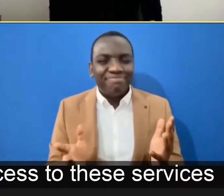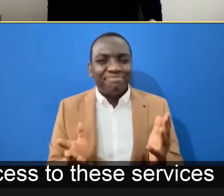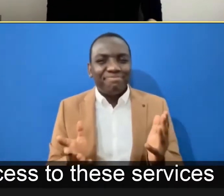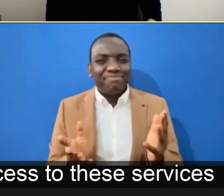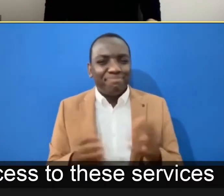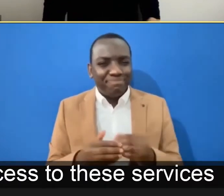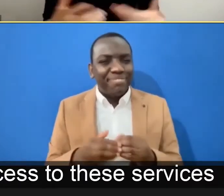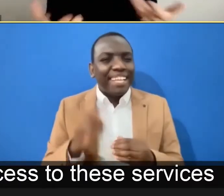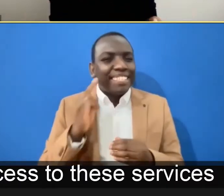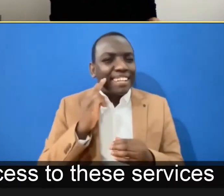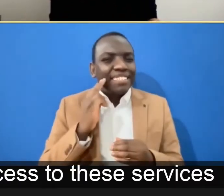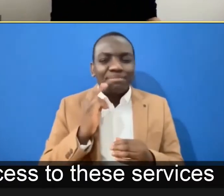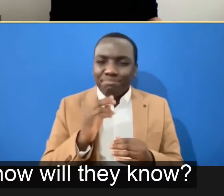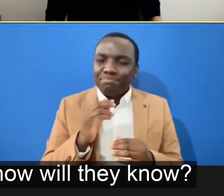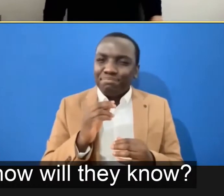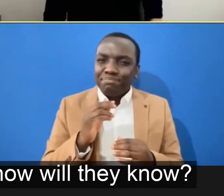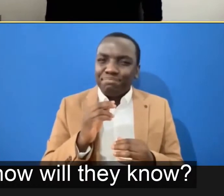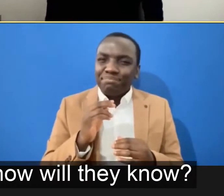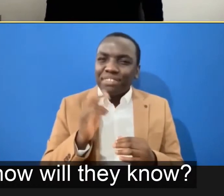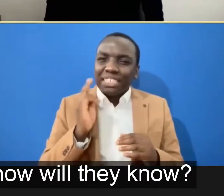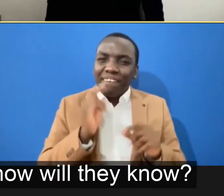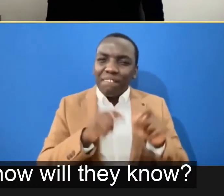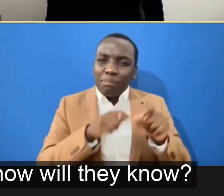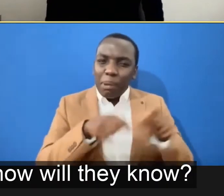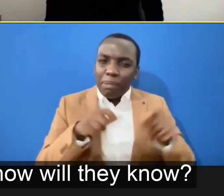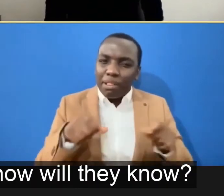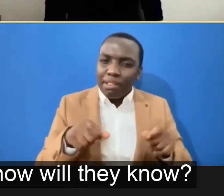to these services. If we don't tell them, how will they know?